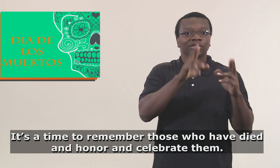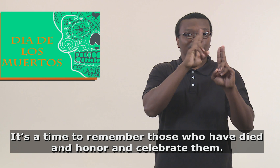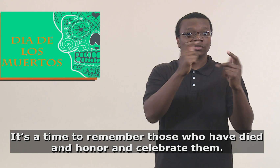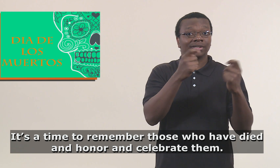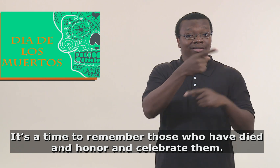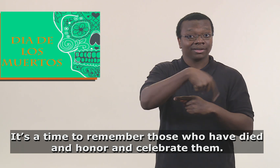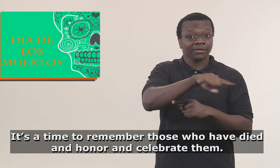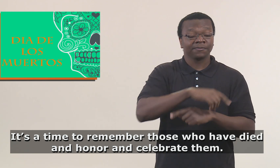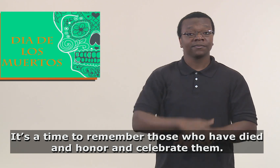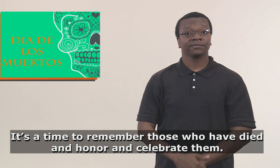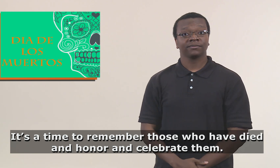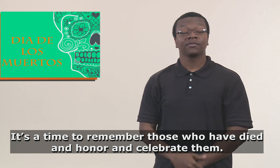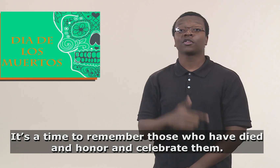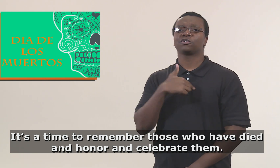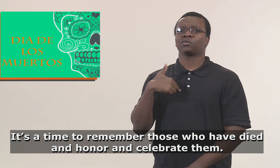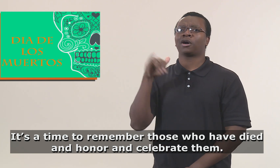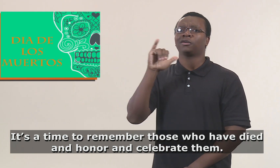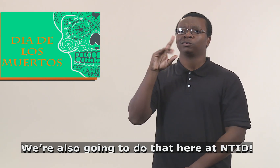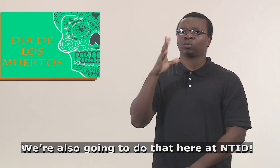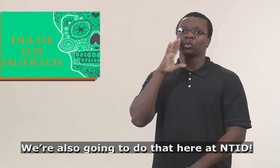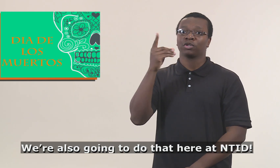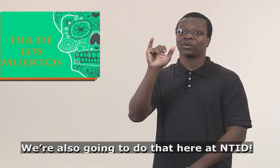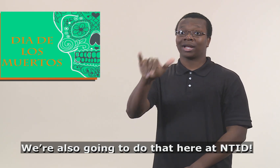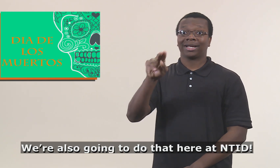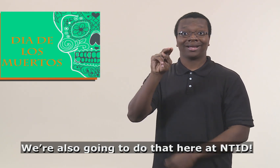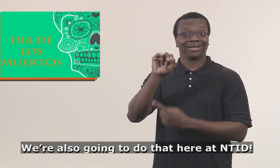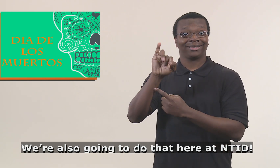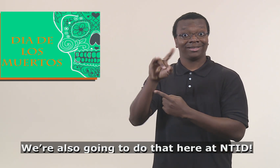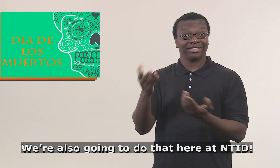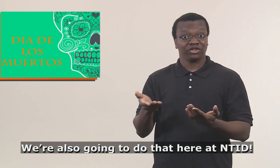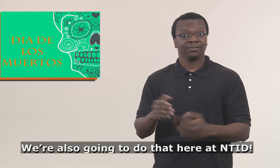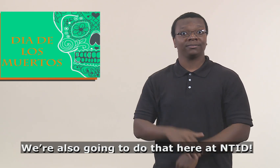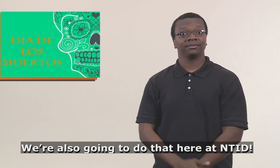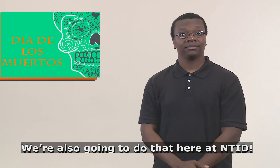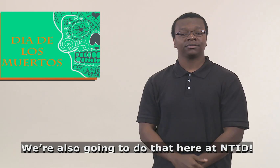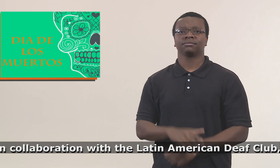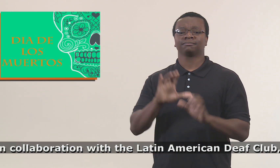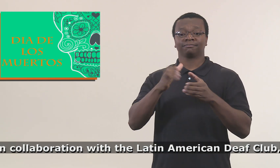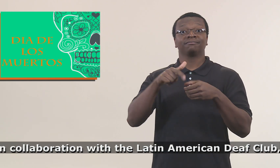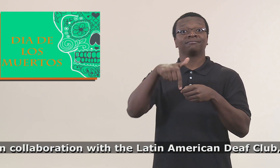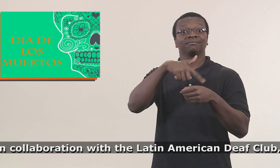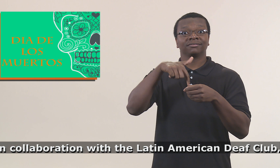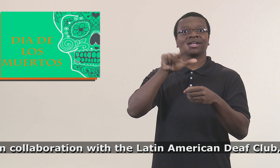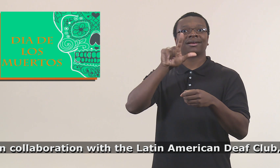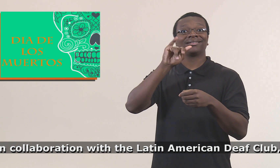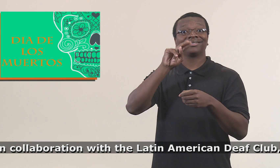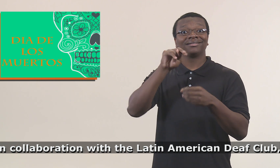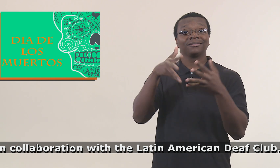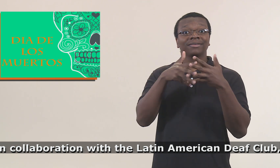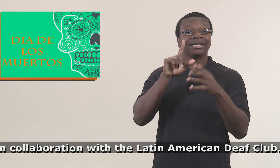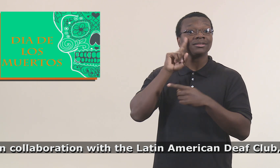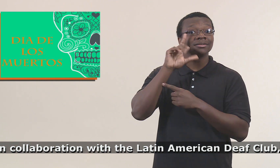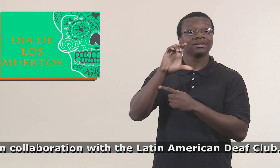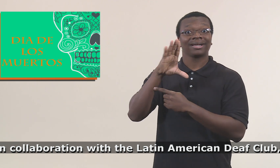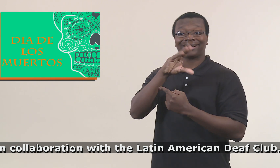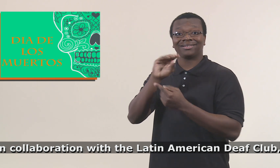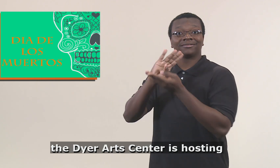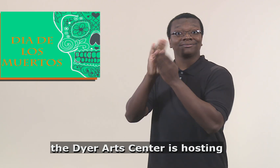who have died and honor and celebrate them. We're also going to do that here at NTID. In collaboration with the Latin American Deaf Club,